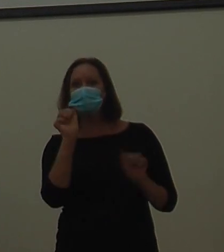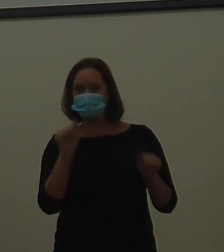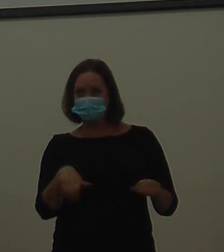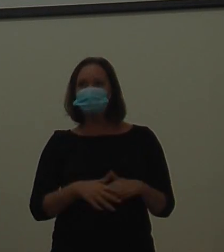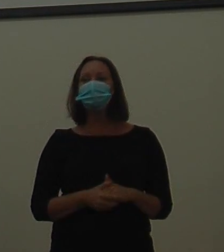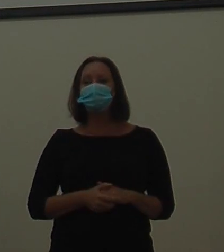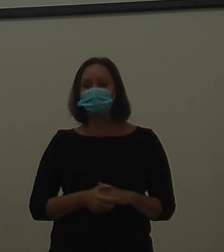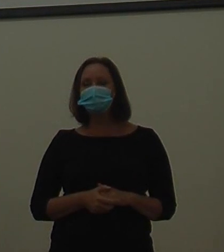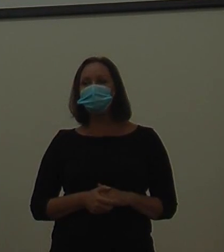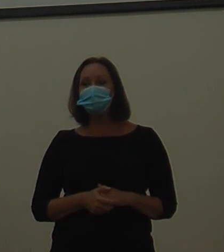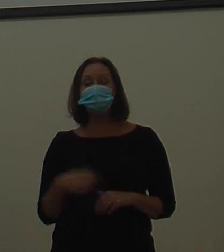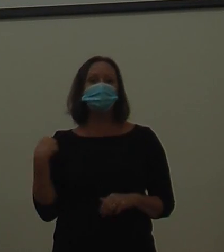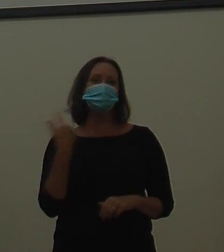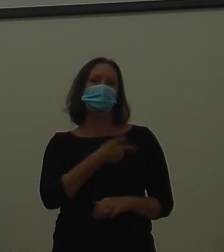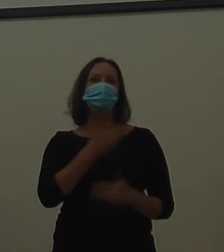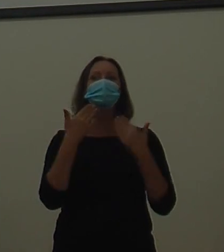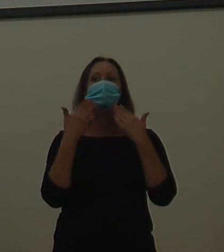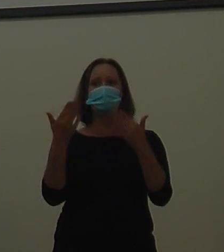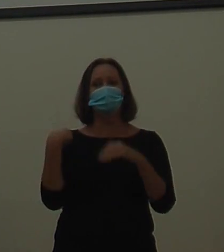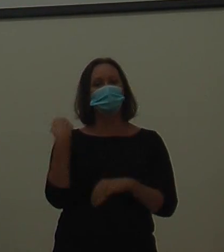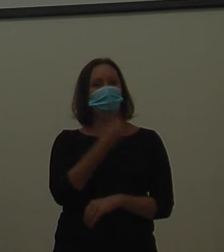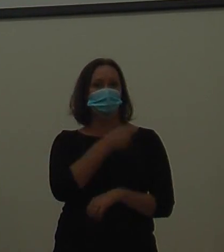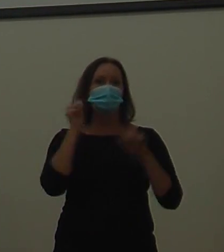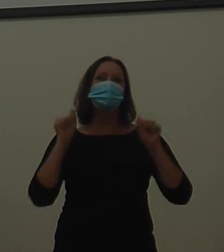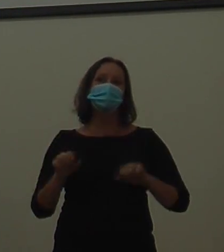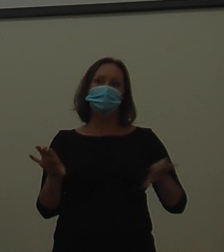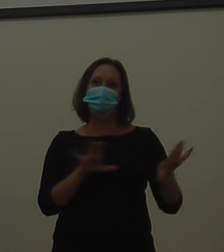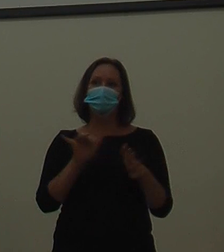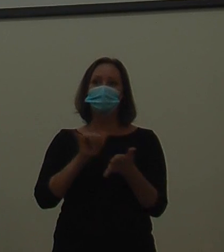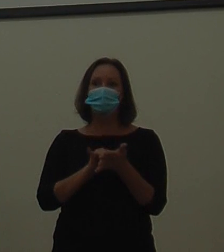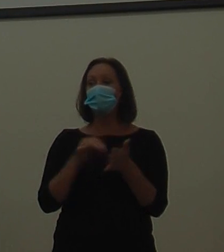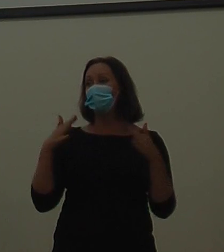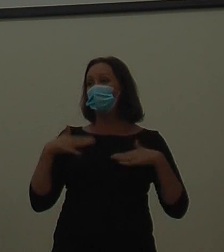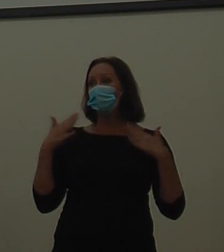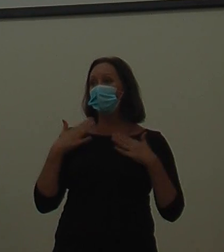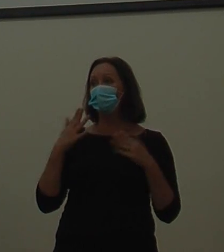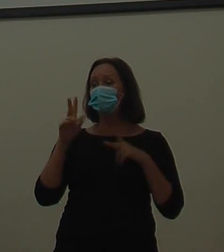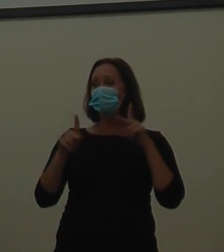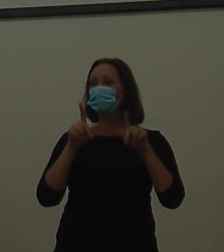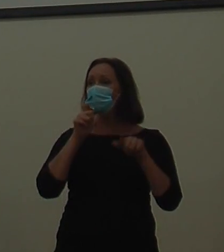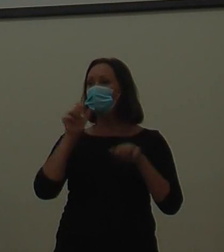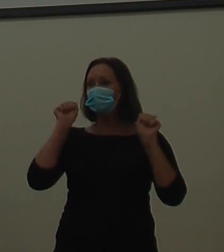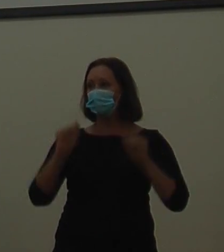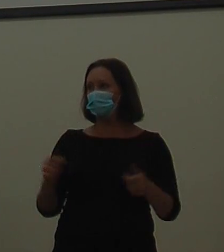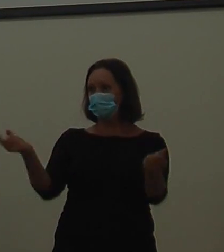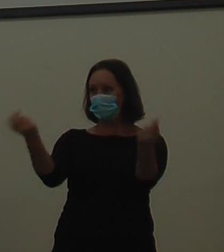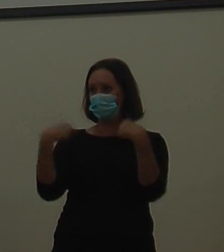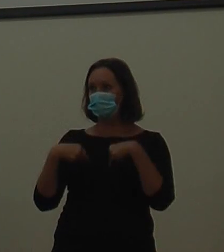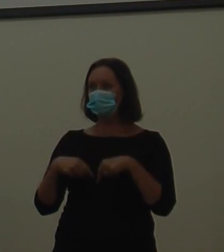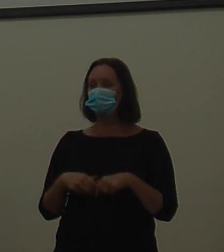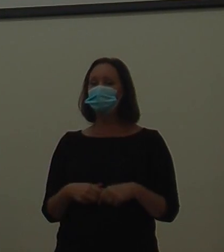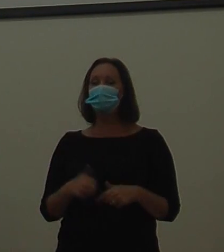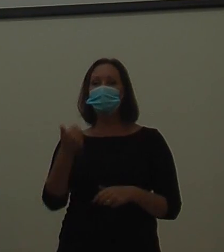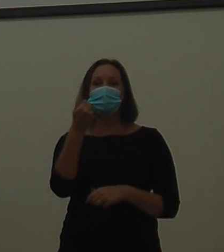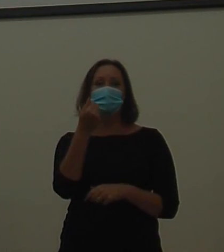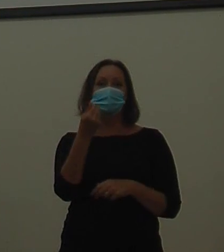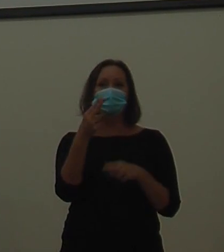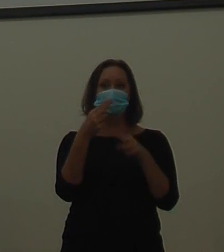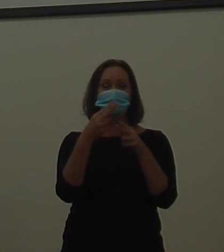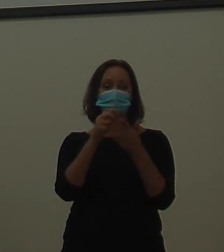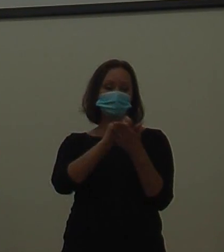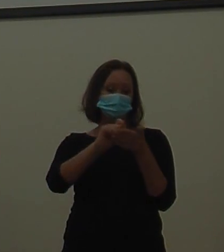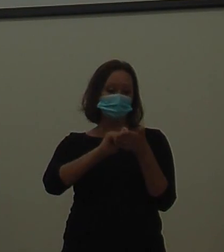thankful that we are able to do that, but we're glad you're here this morning. I have a couple of notes I want to read.